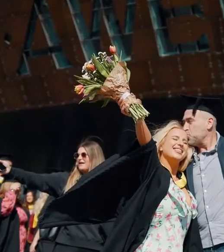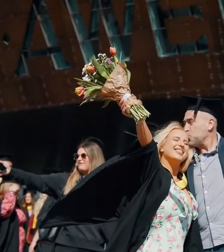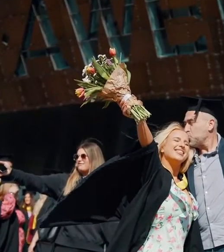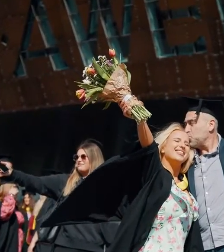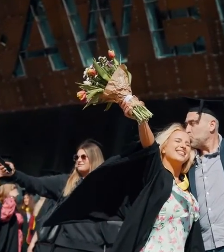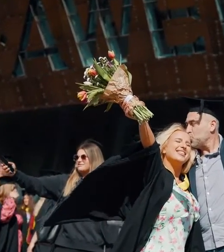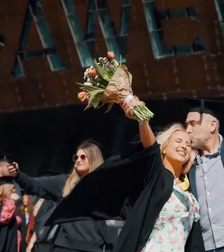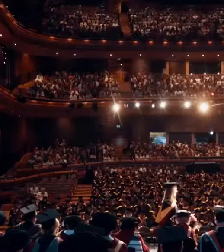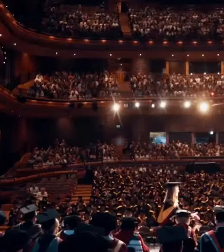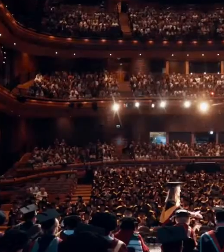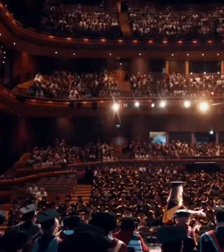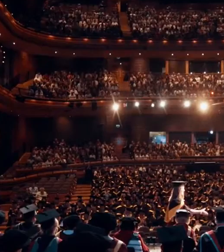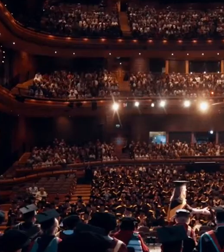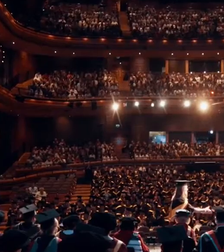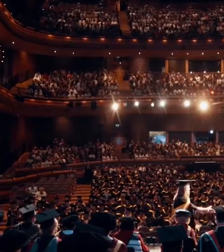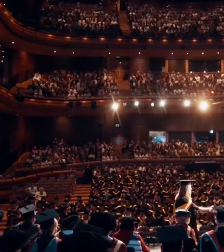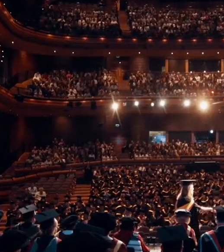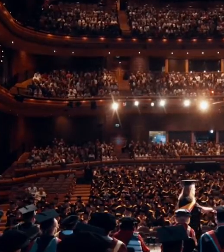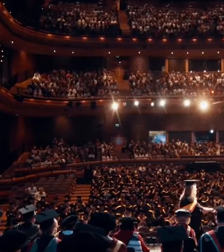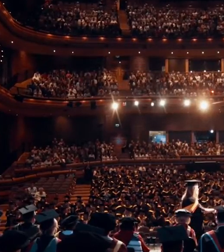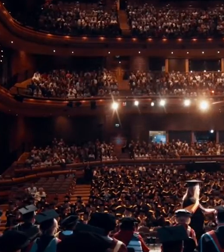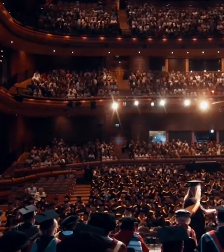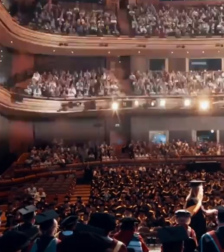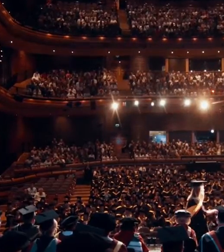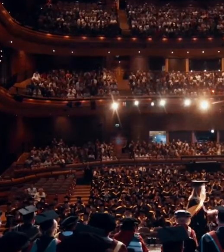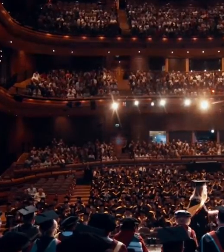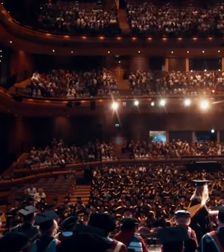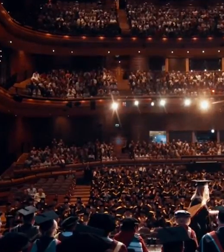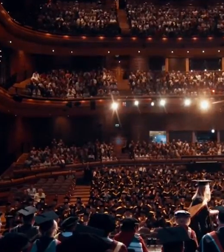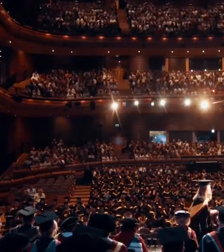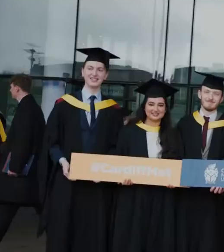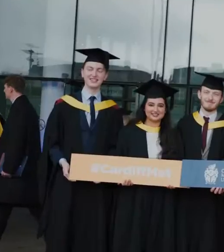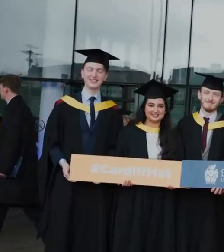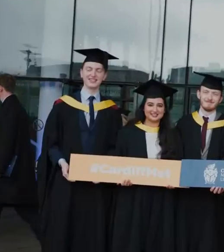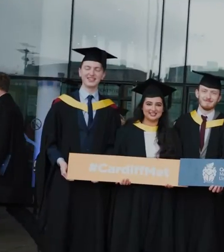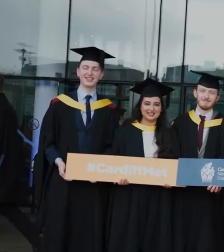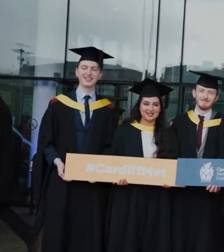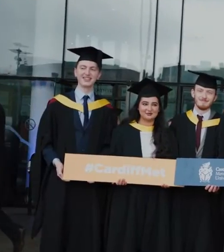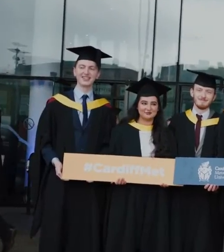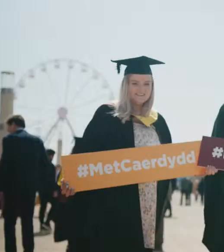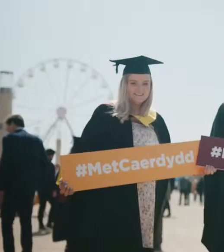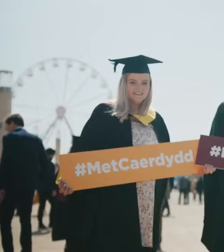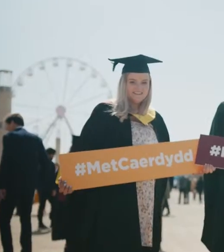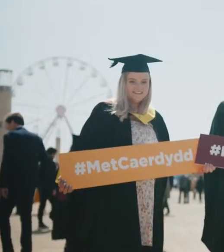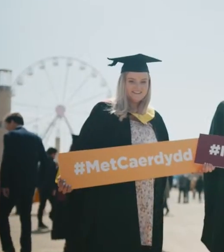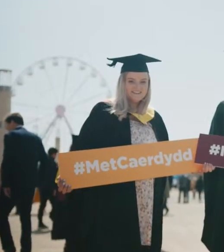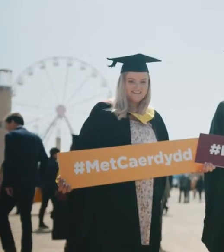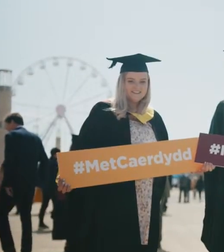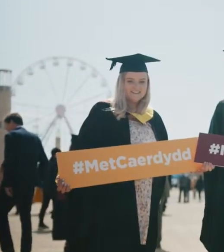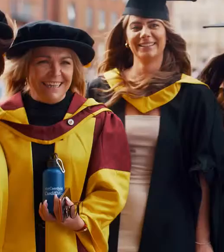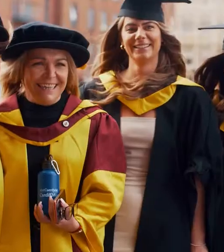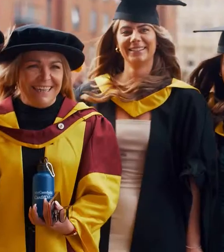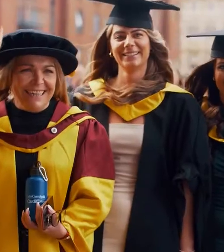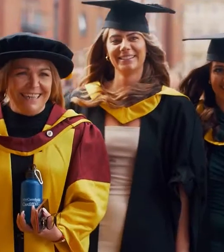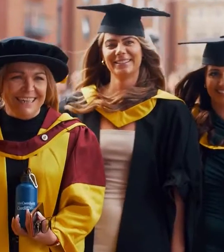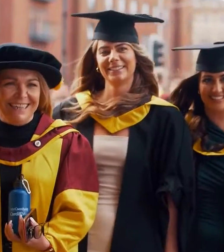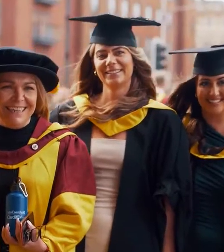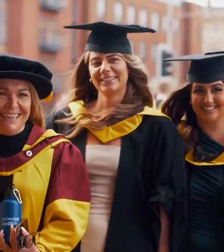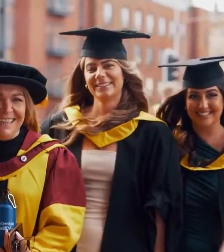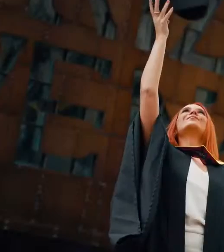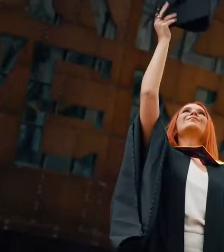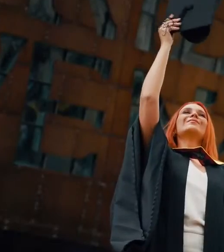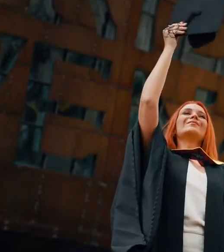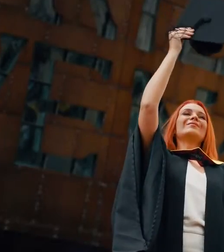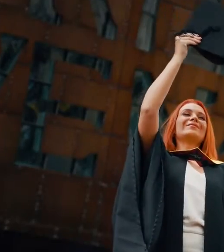of you, and you should be proud of you. You are reaching high altitudes. Increase the raw amplitude of your empowering